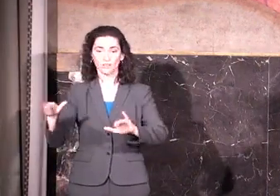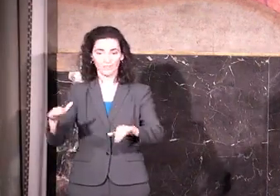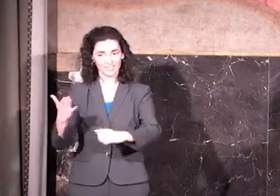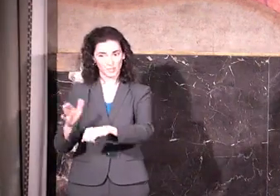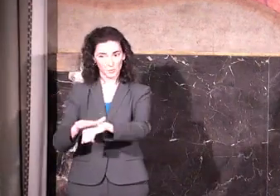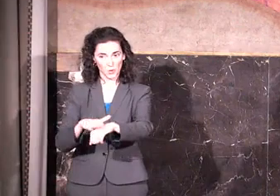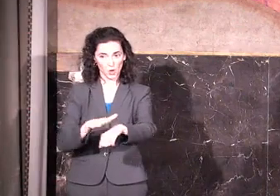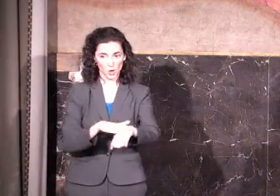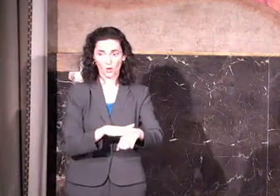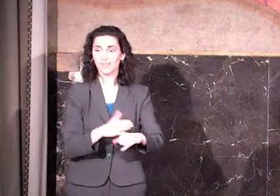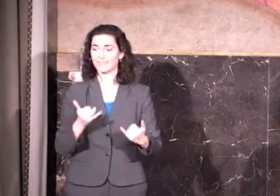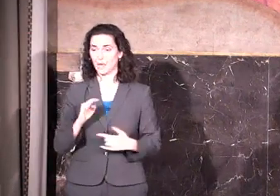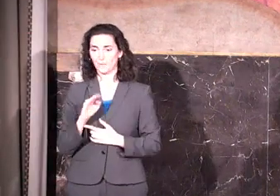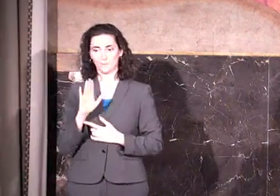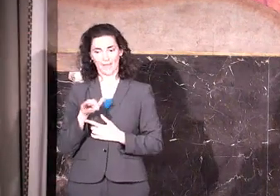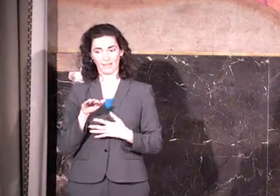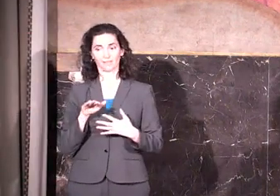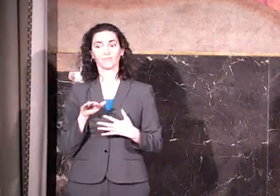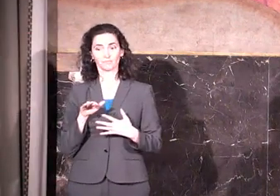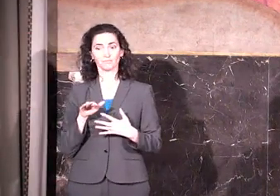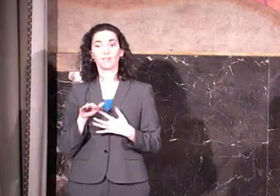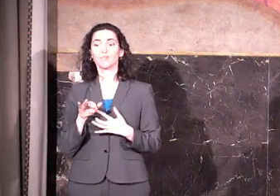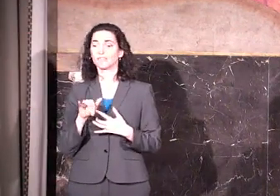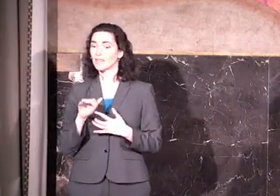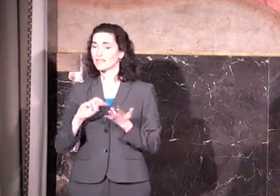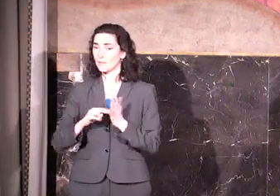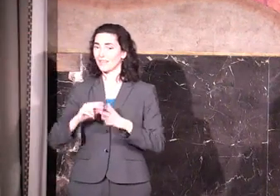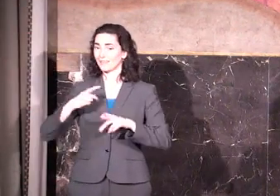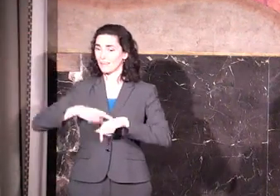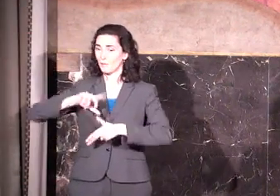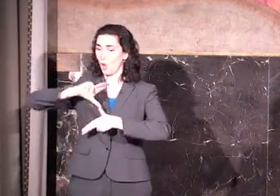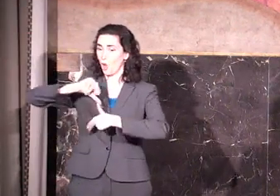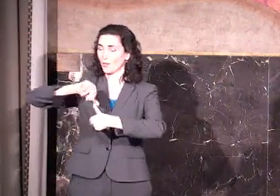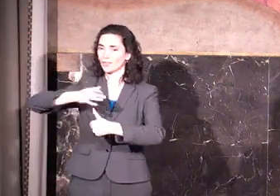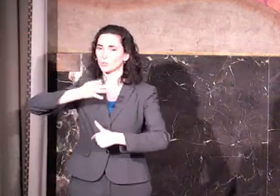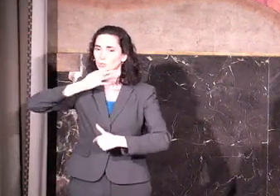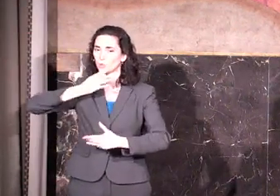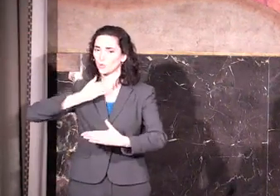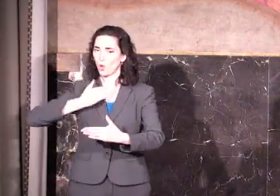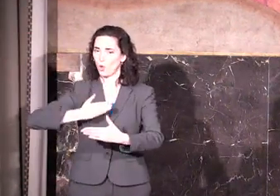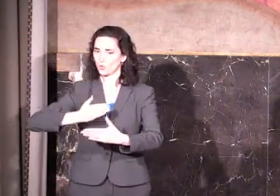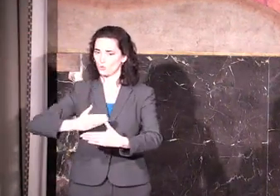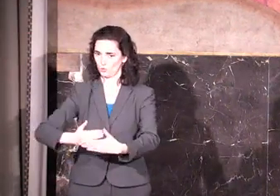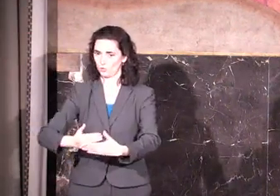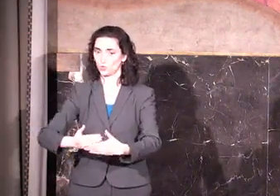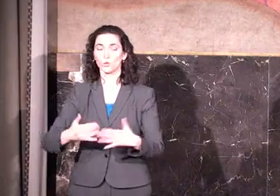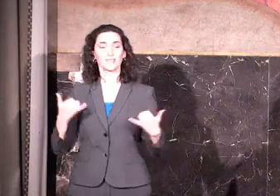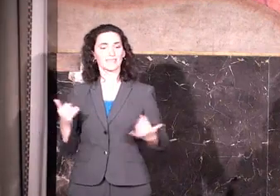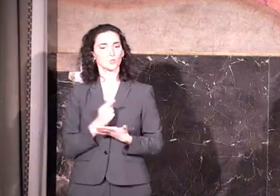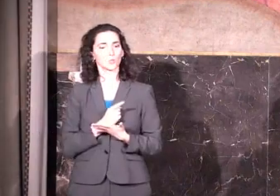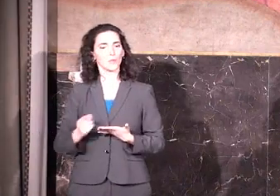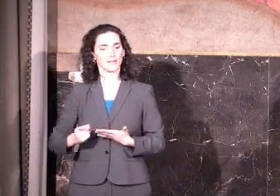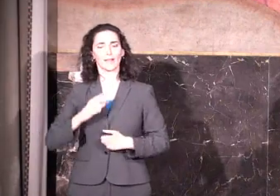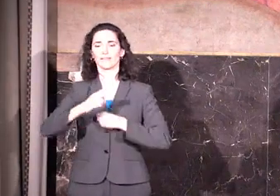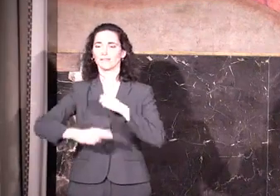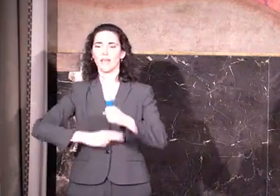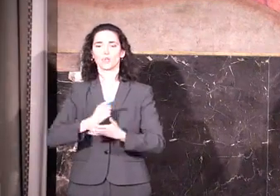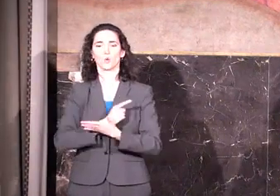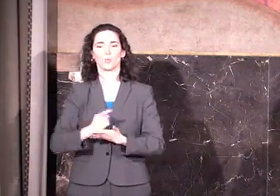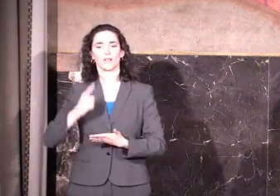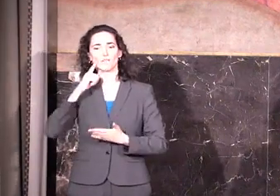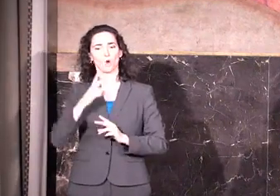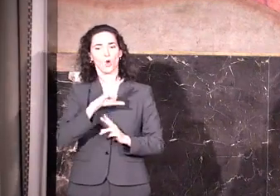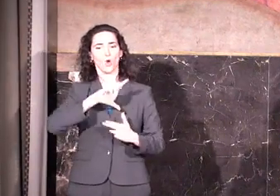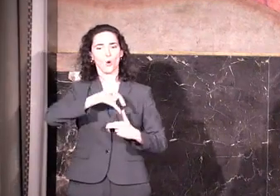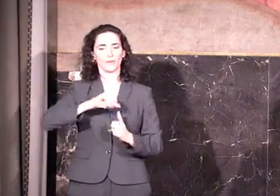season. So we do want to, and I believe this is National Hurricane Preparedness Week. So we want people